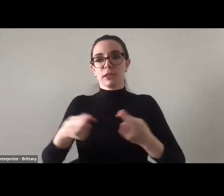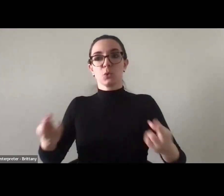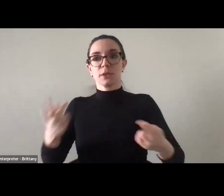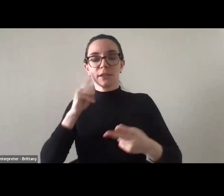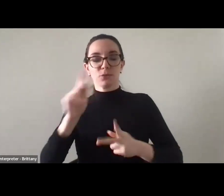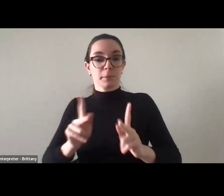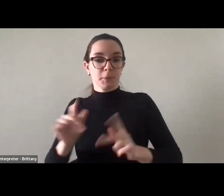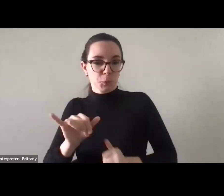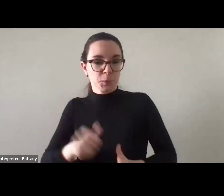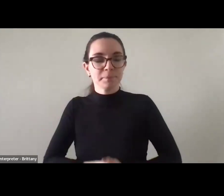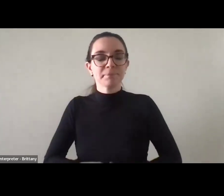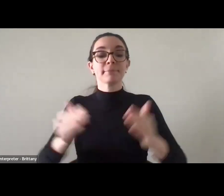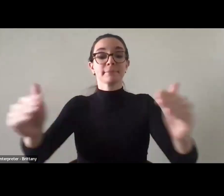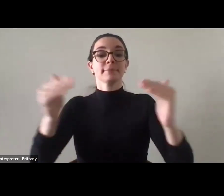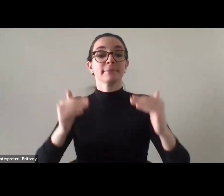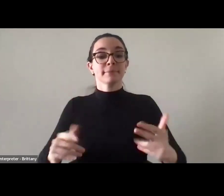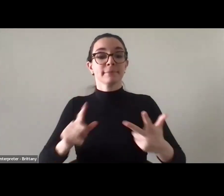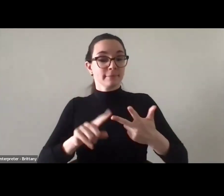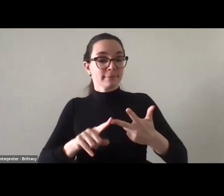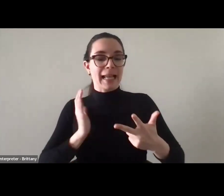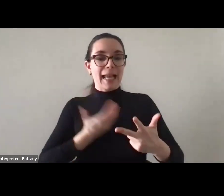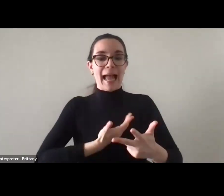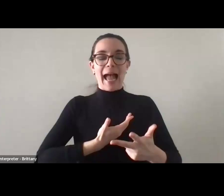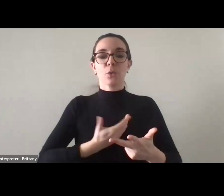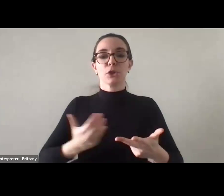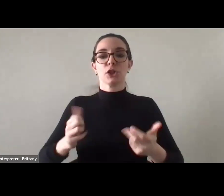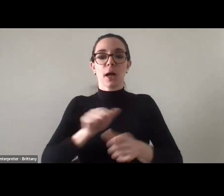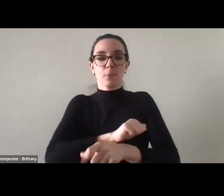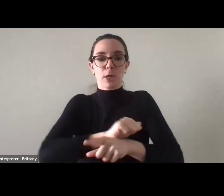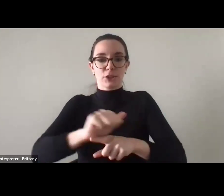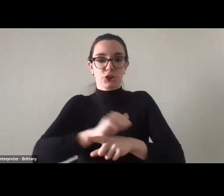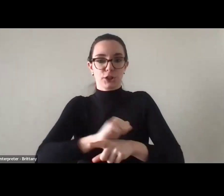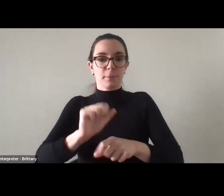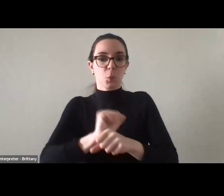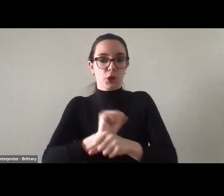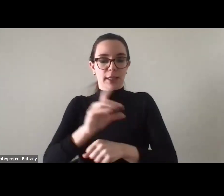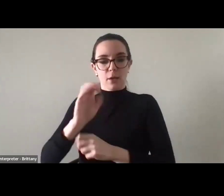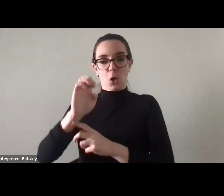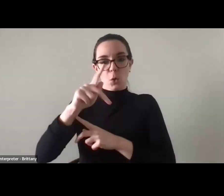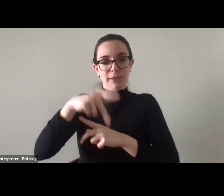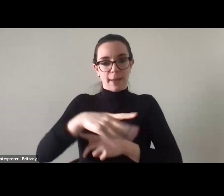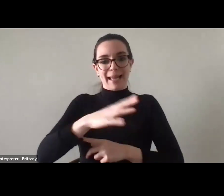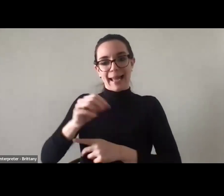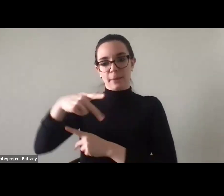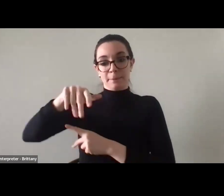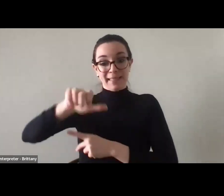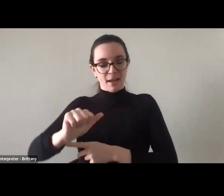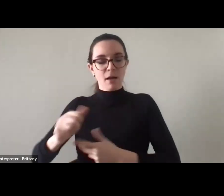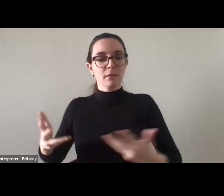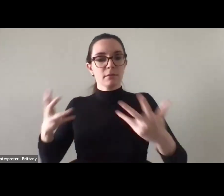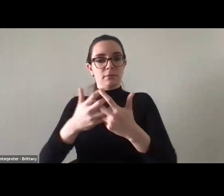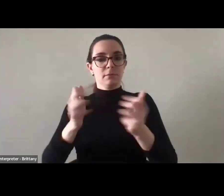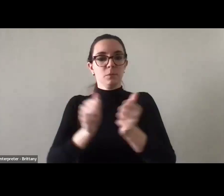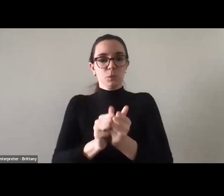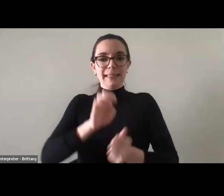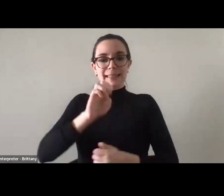Third, our apprenticeship work at ODEP for PIA and related efforts has sought to align itself with the ecosystem changes